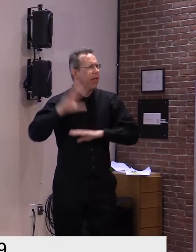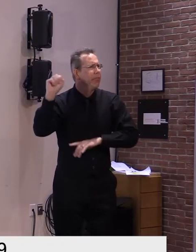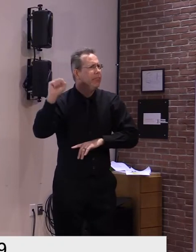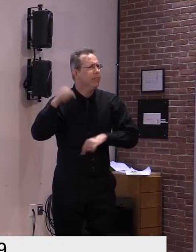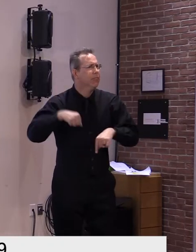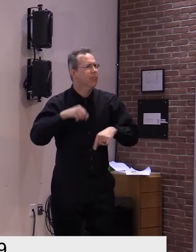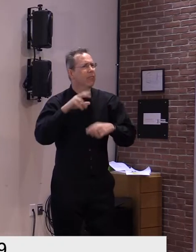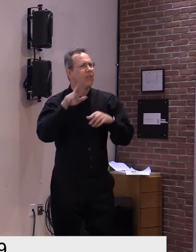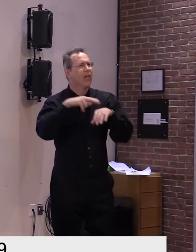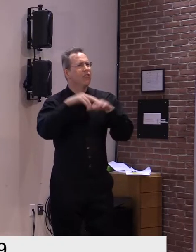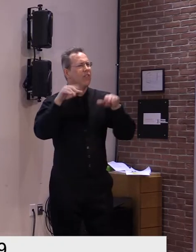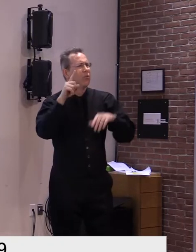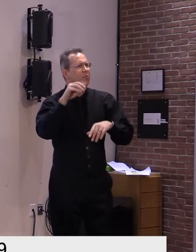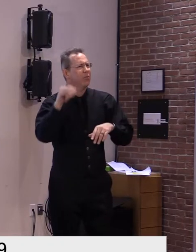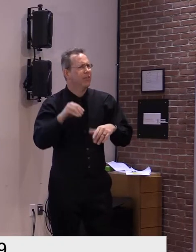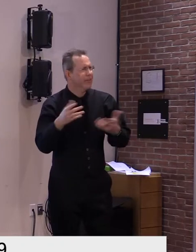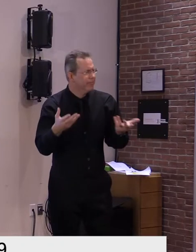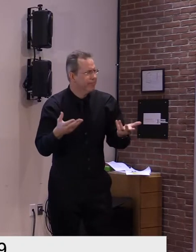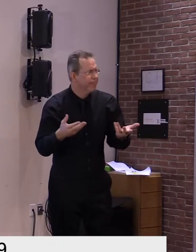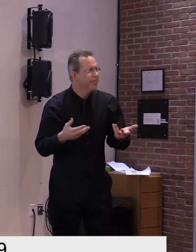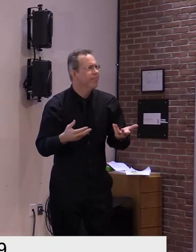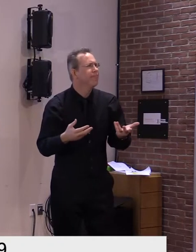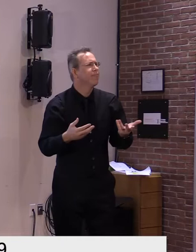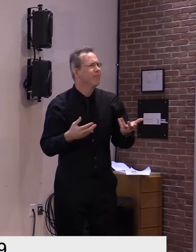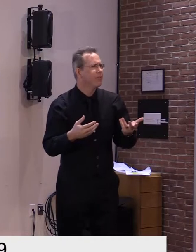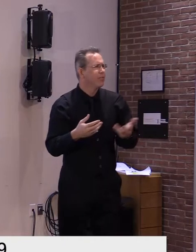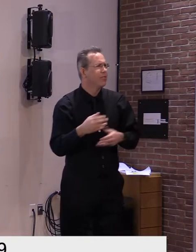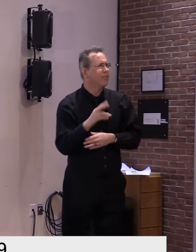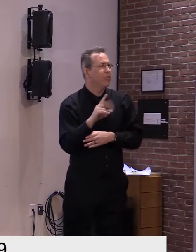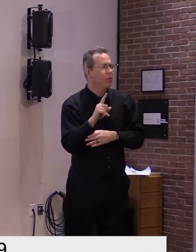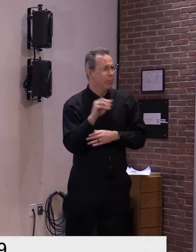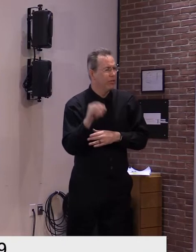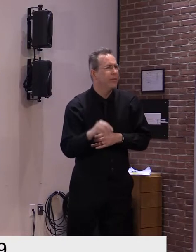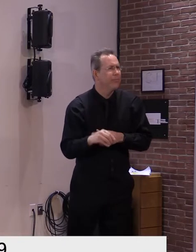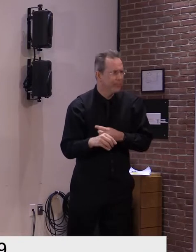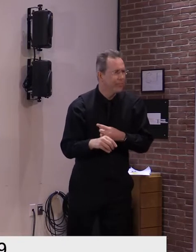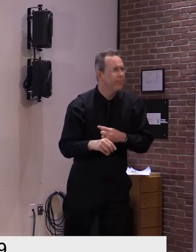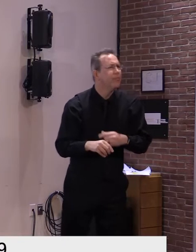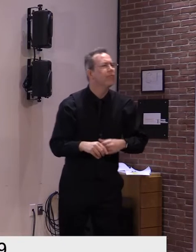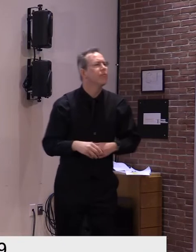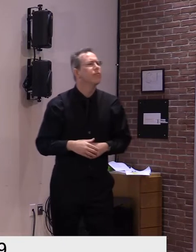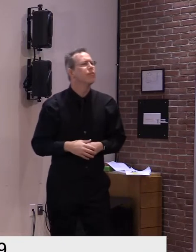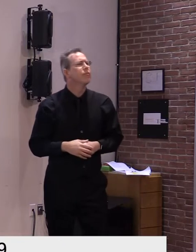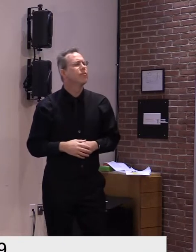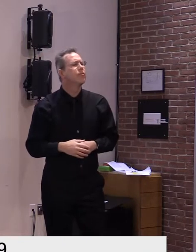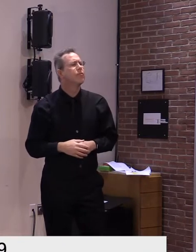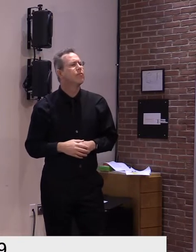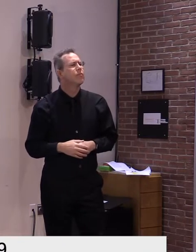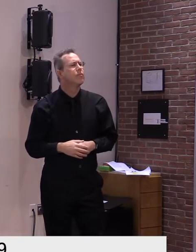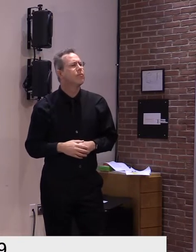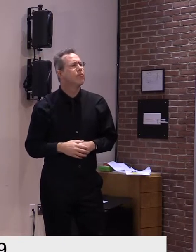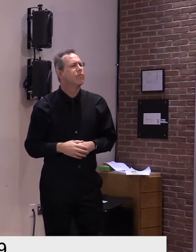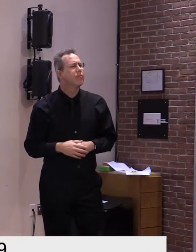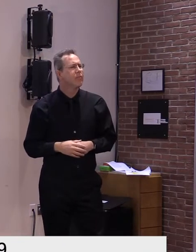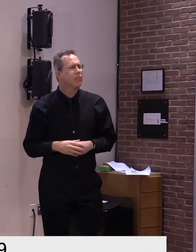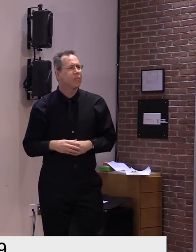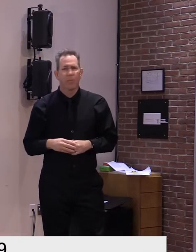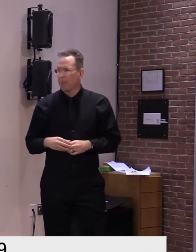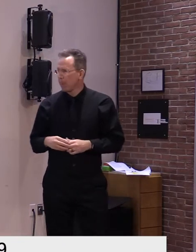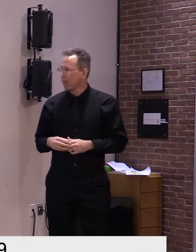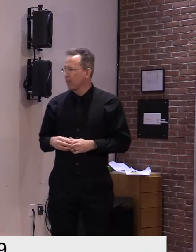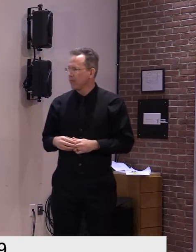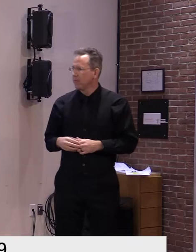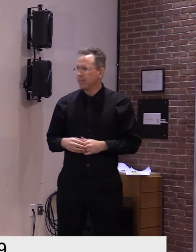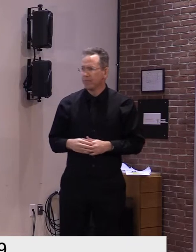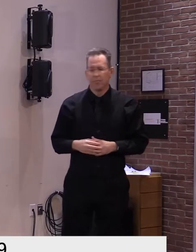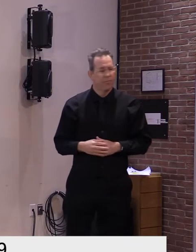or completed their vaccination increased 25% this week and now stands at over 80% as well.